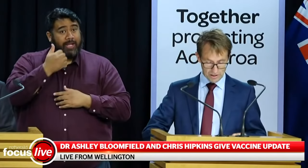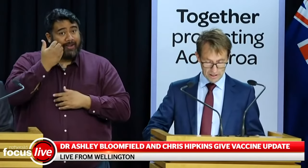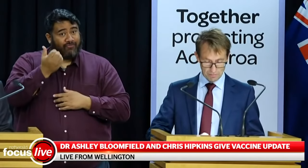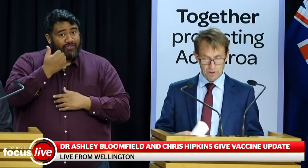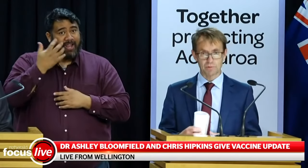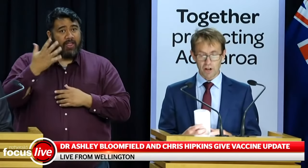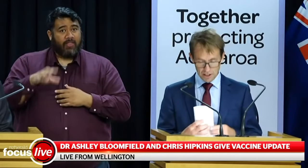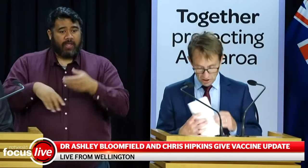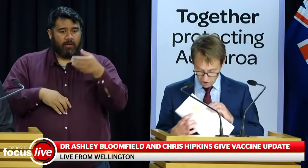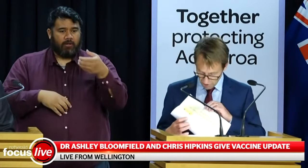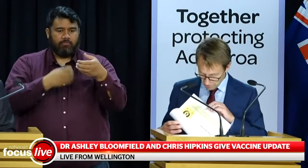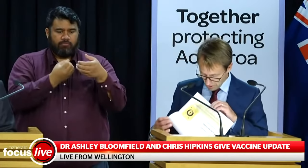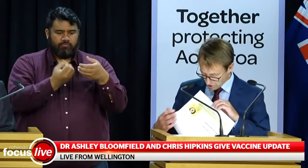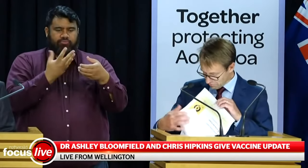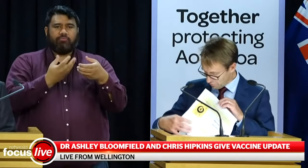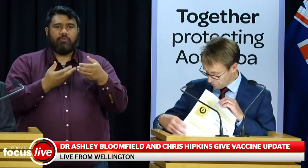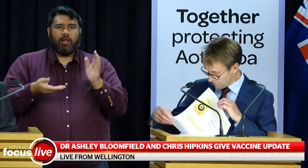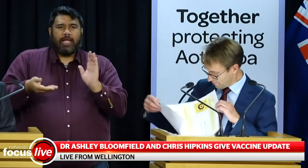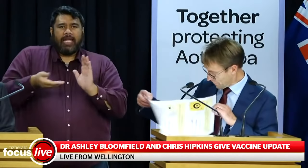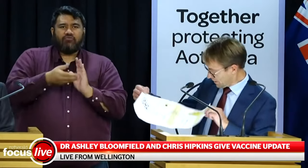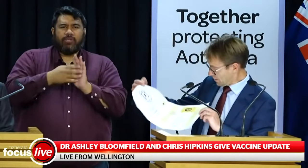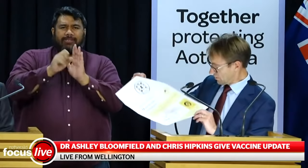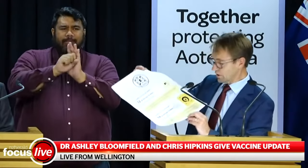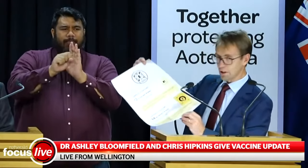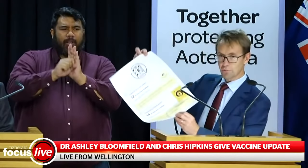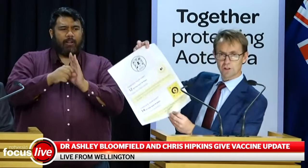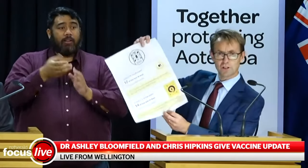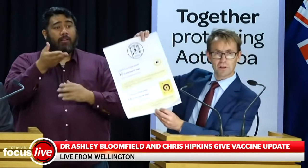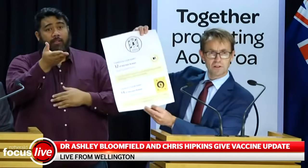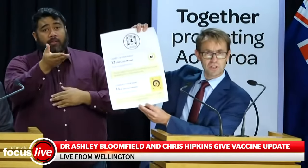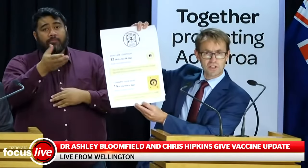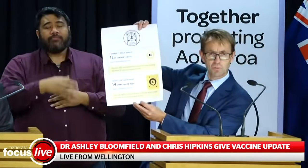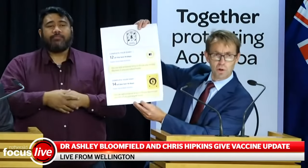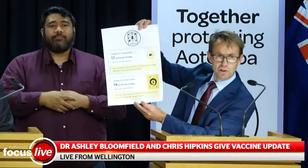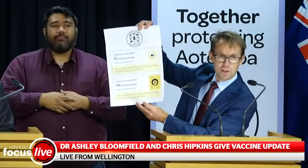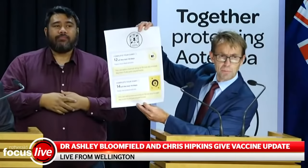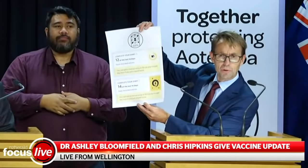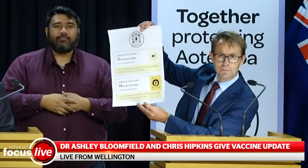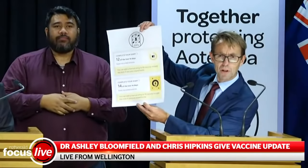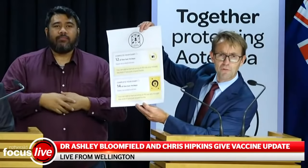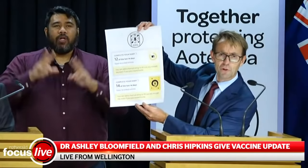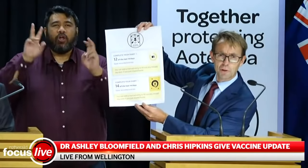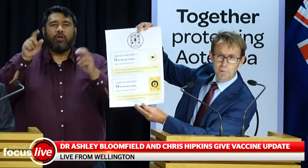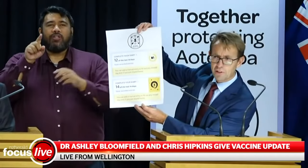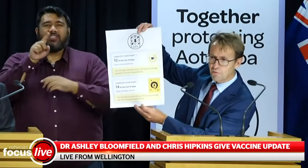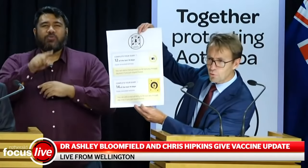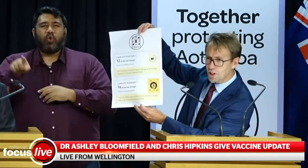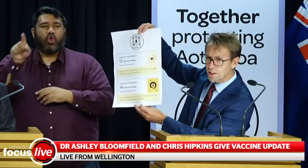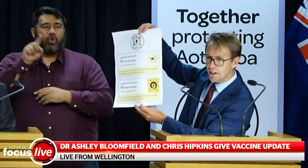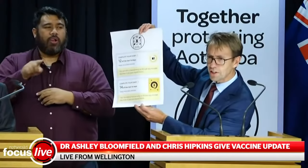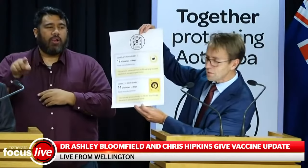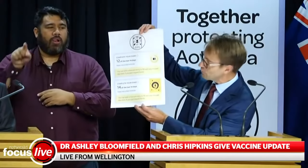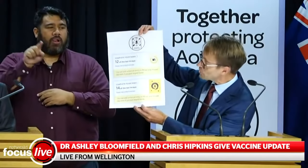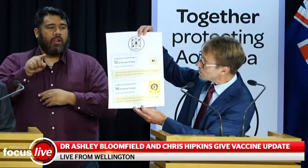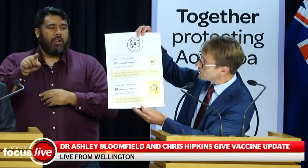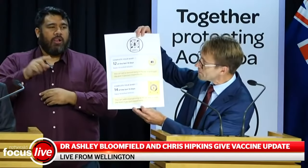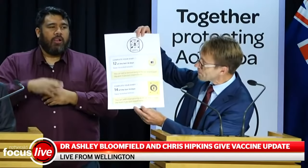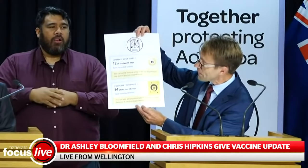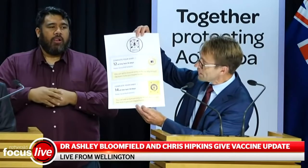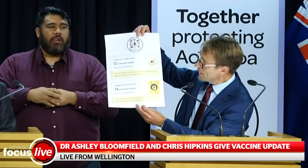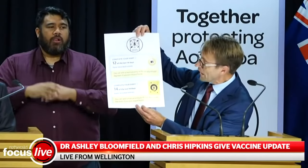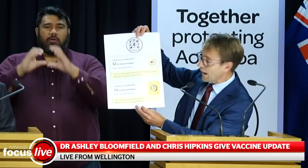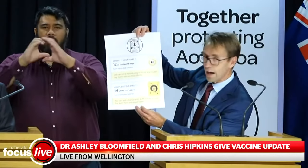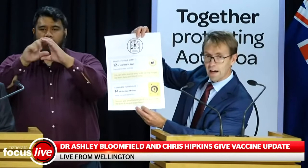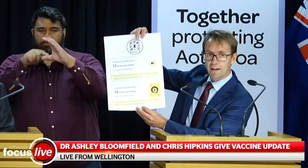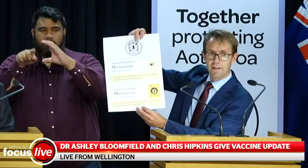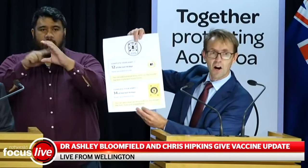symbol that comes to provide extra motivation for you. You can get what is known as the swirl symbol if you complete 14 days out of 14.